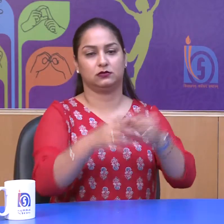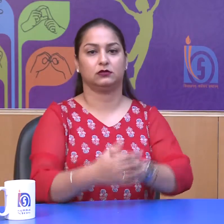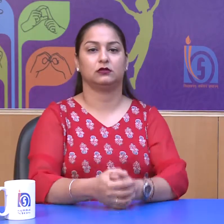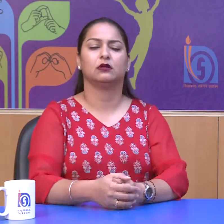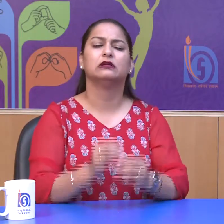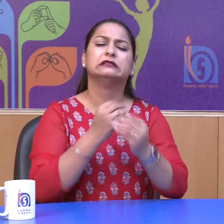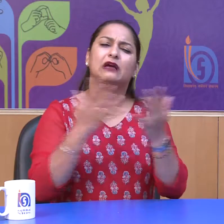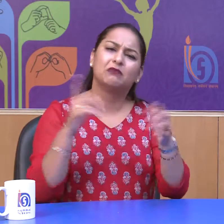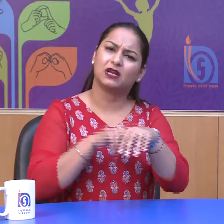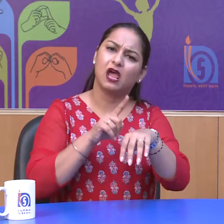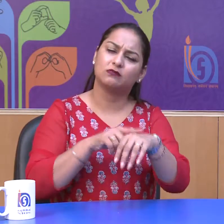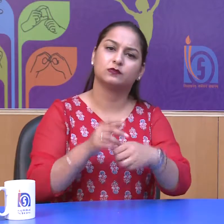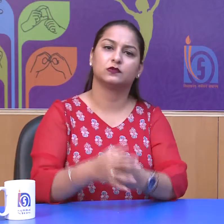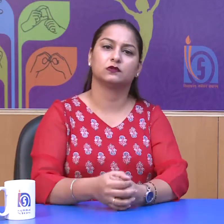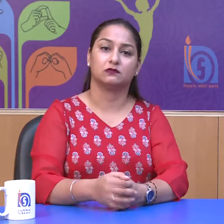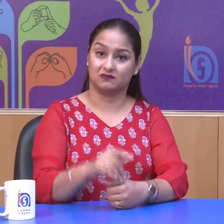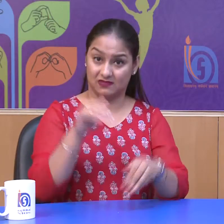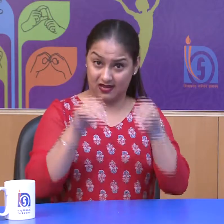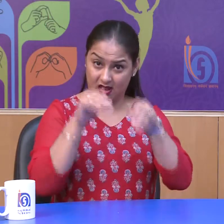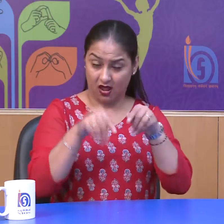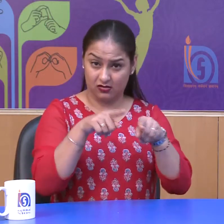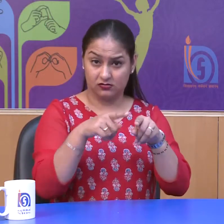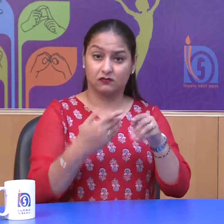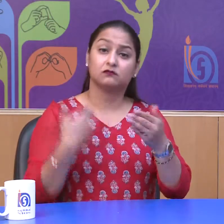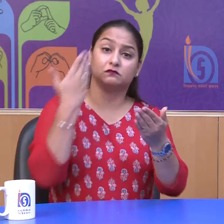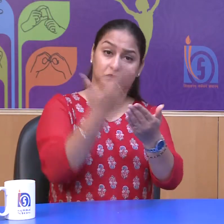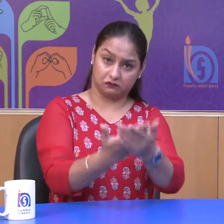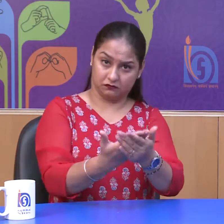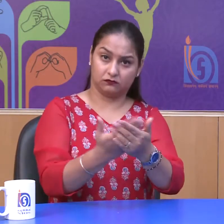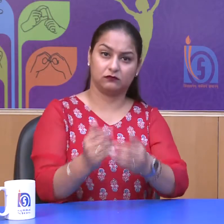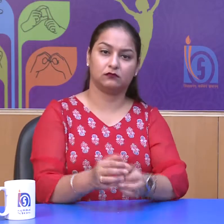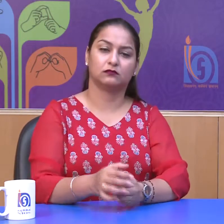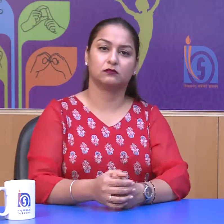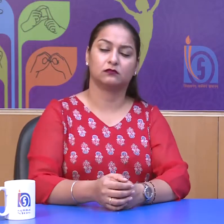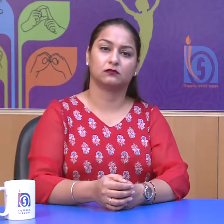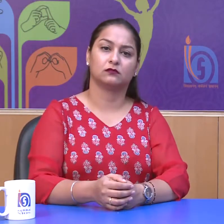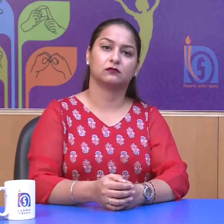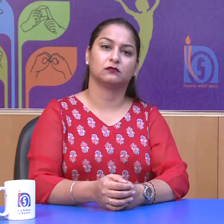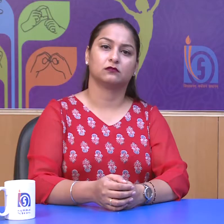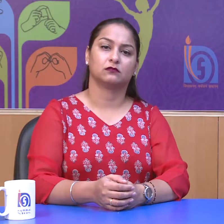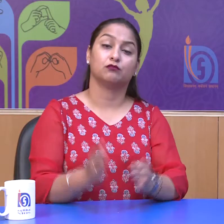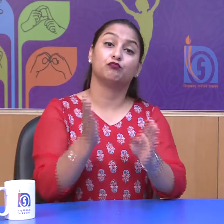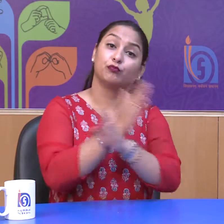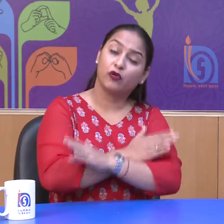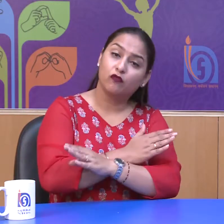Sometimes elections can be held before the completion